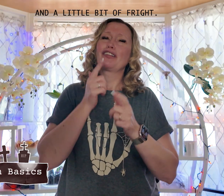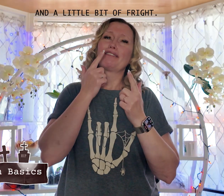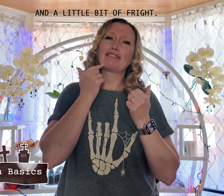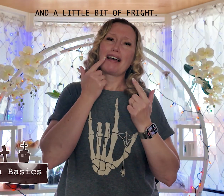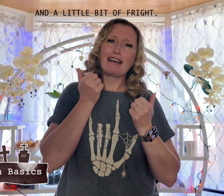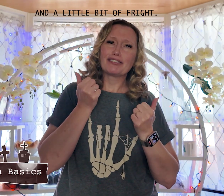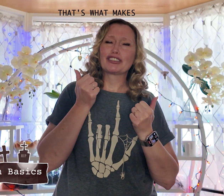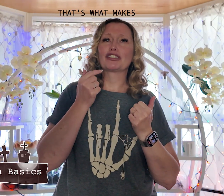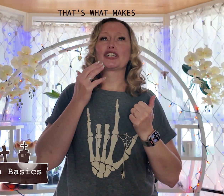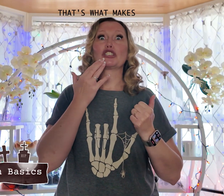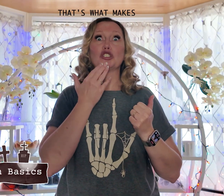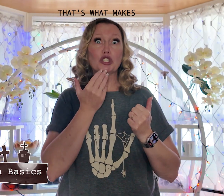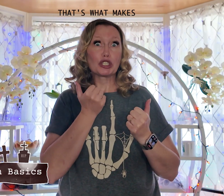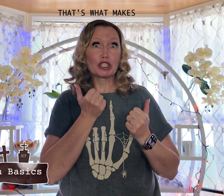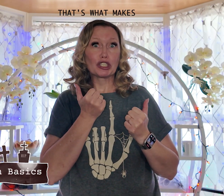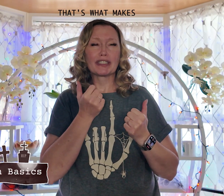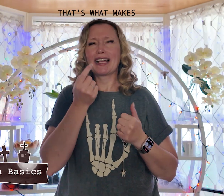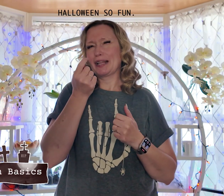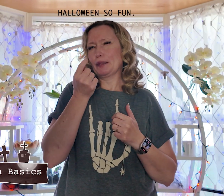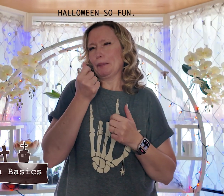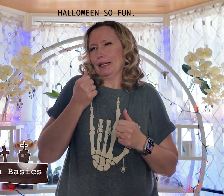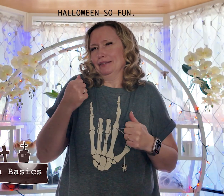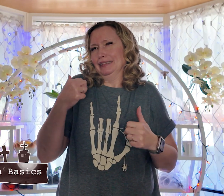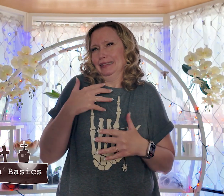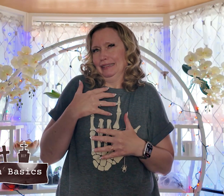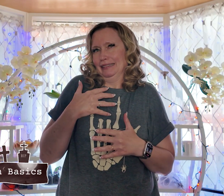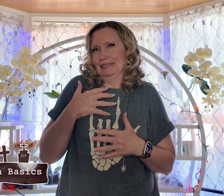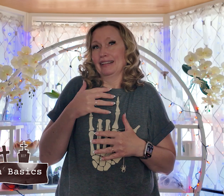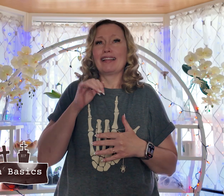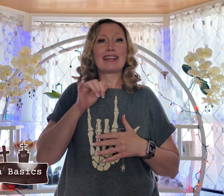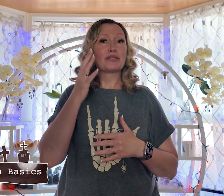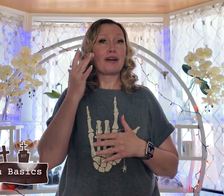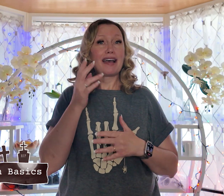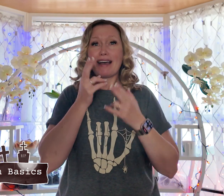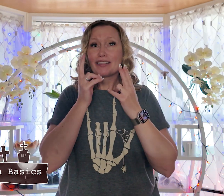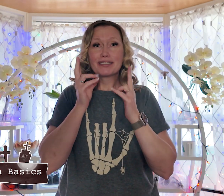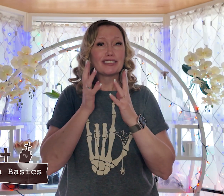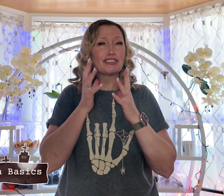fright. That's what makes Halloween so fun.